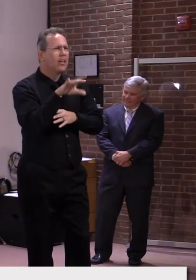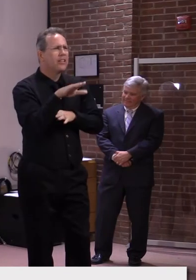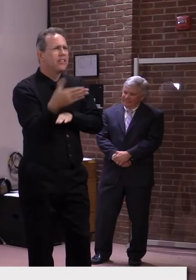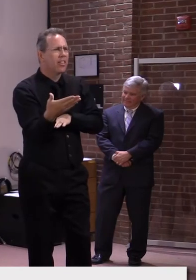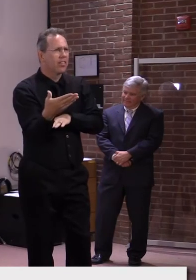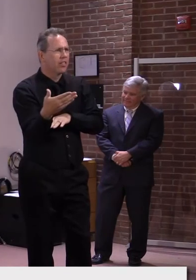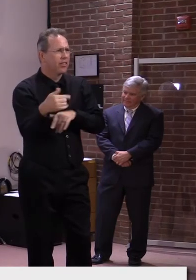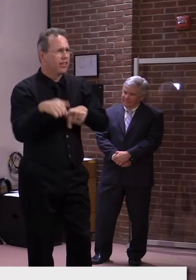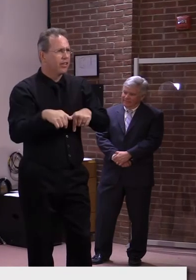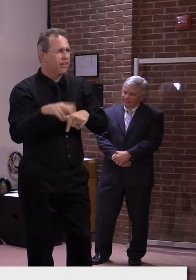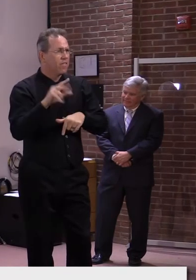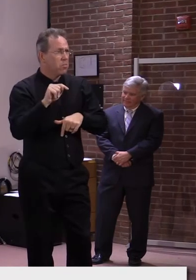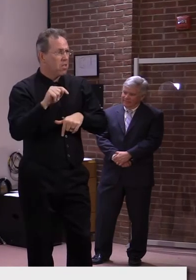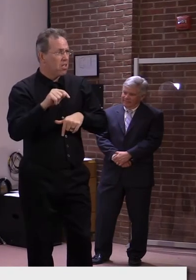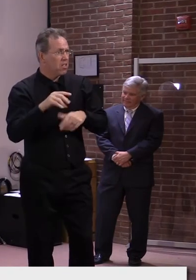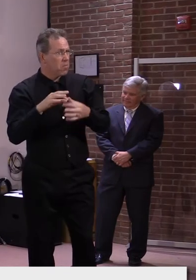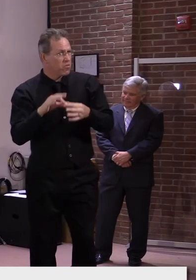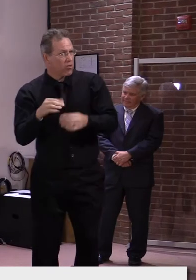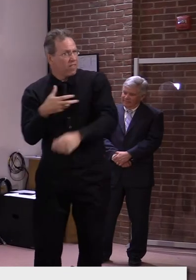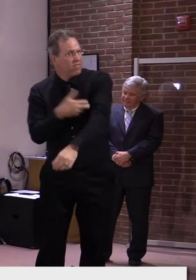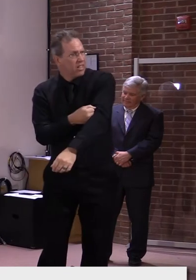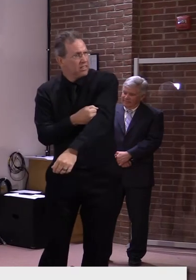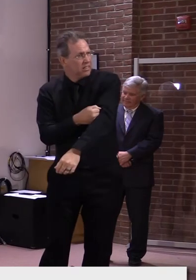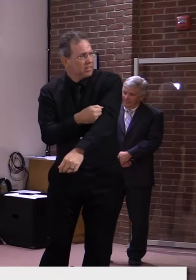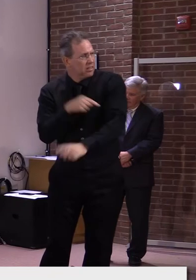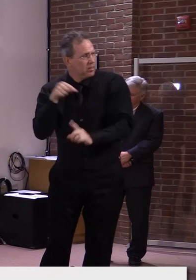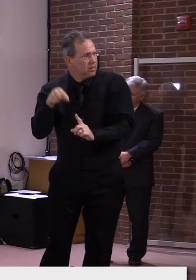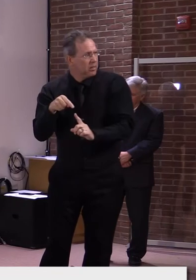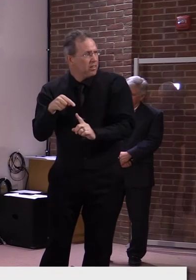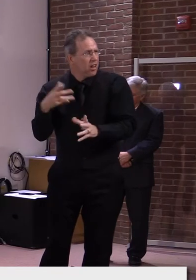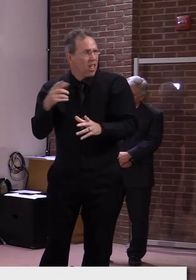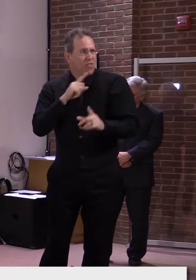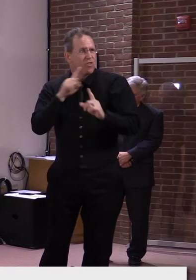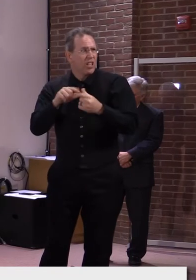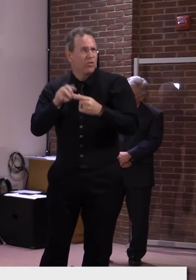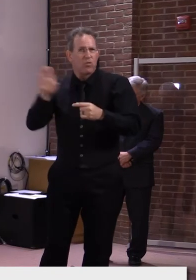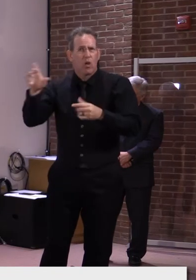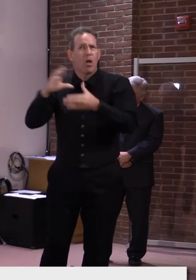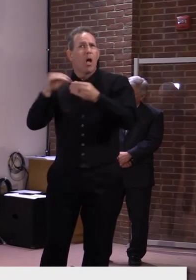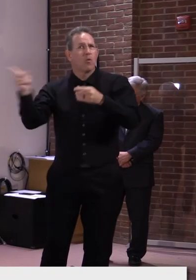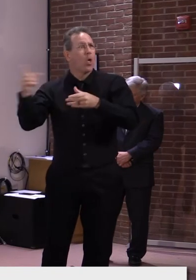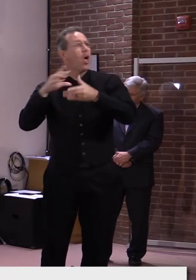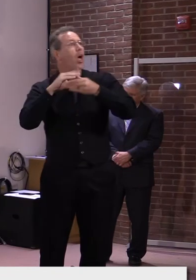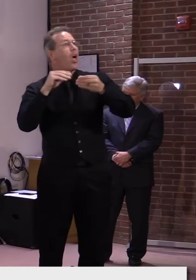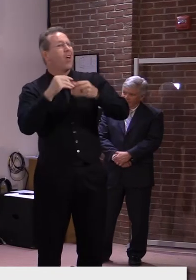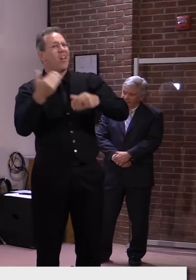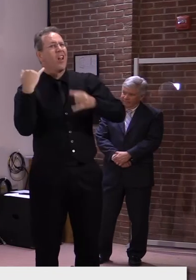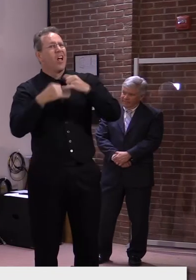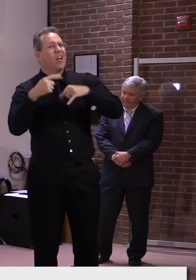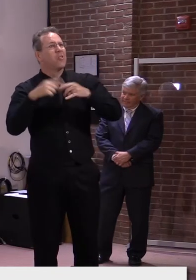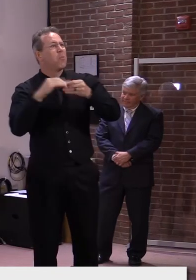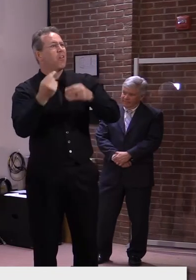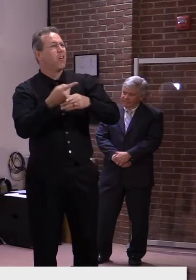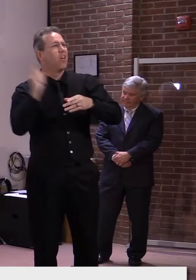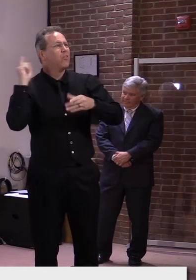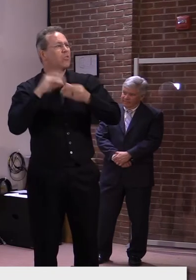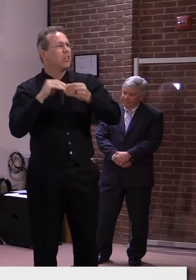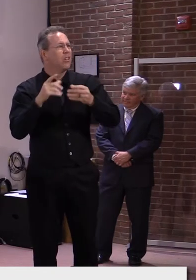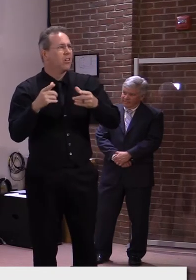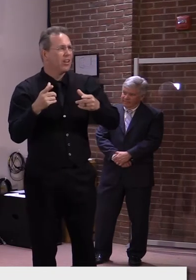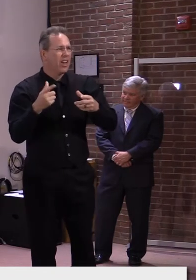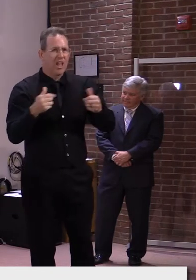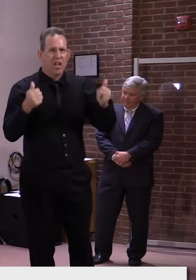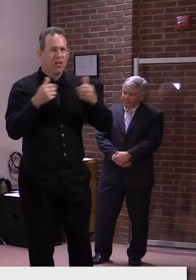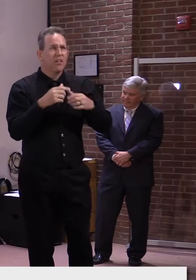lot of reaction to your comments from last week. You mentioned the chief medical examiner was unaware of any fatal